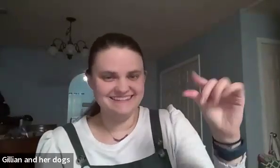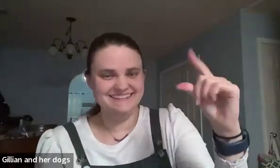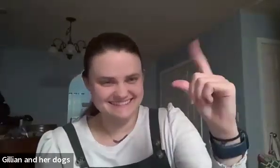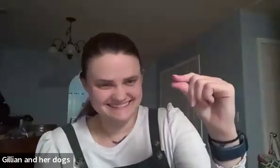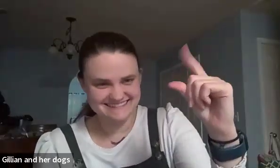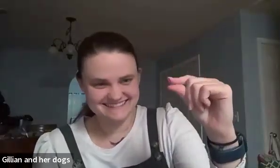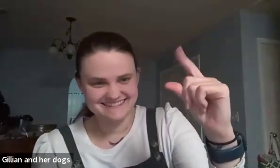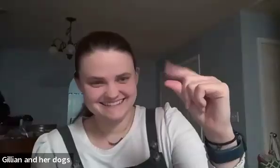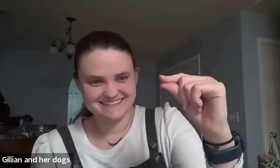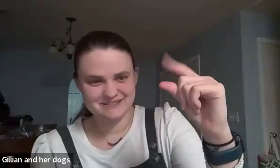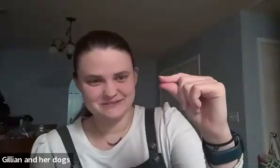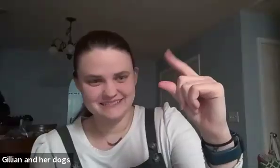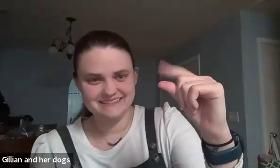20, 20.